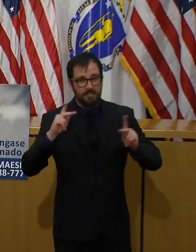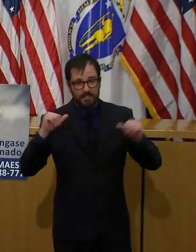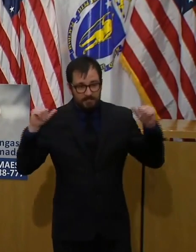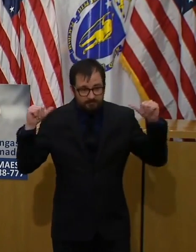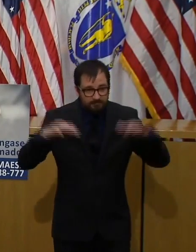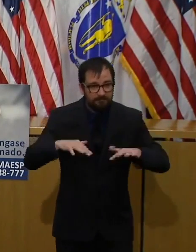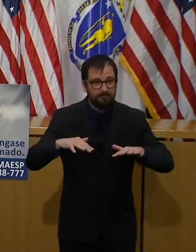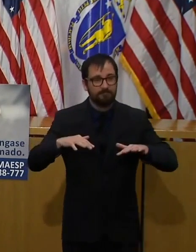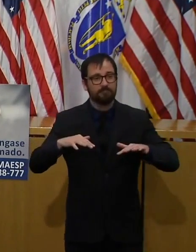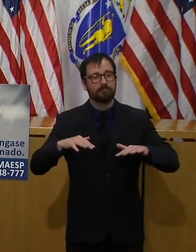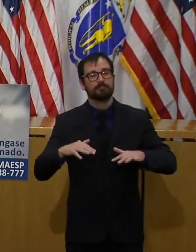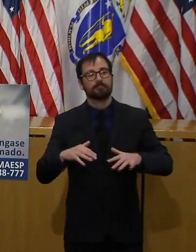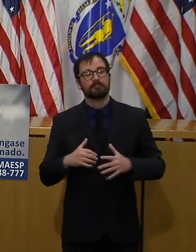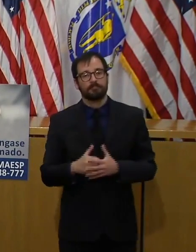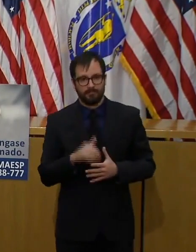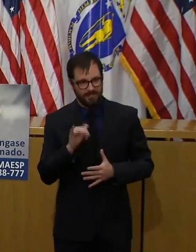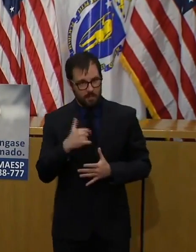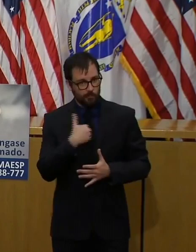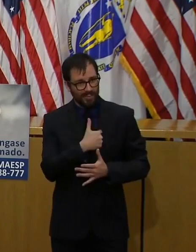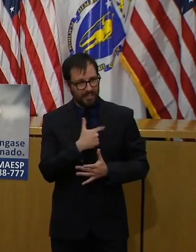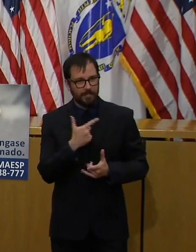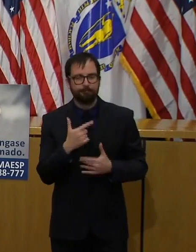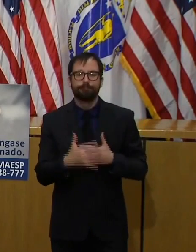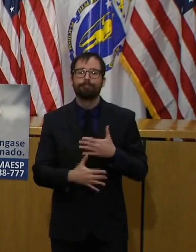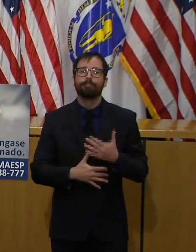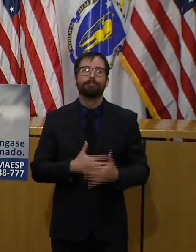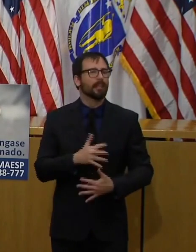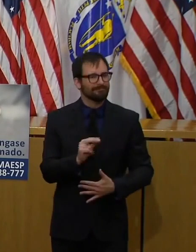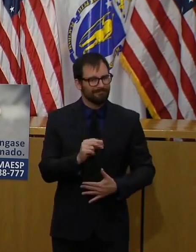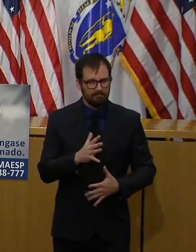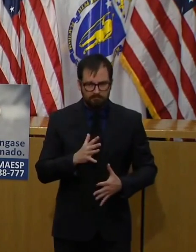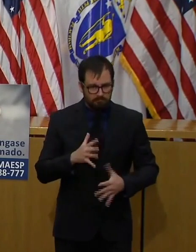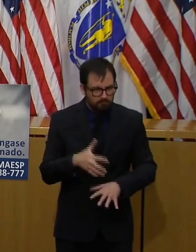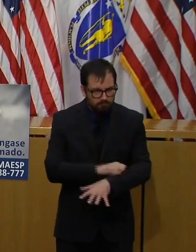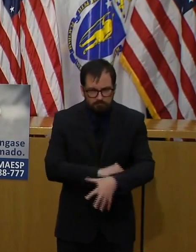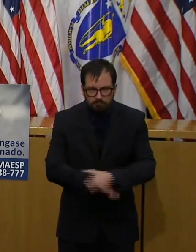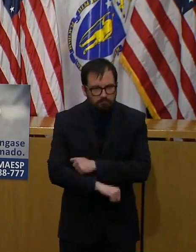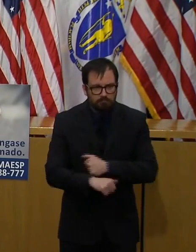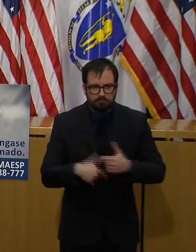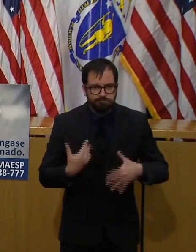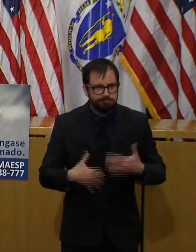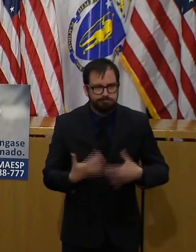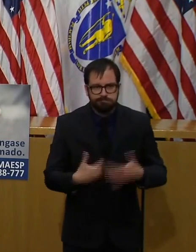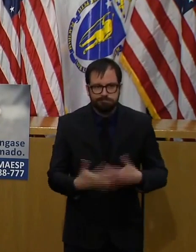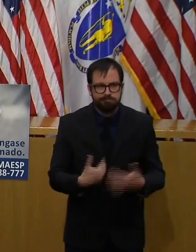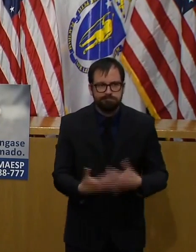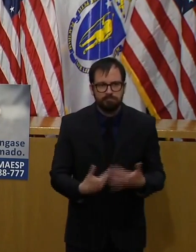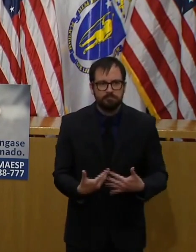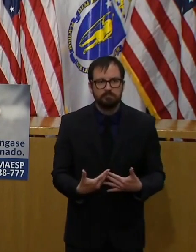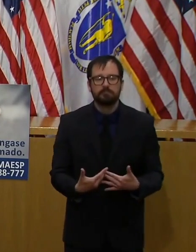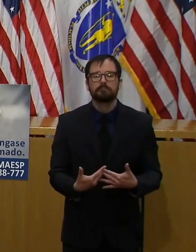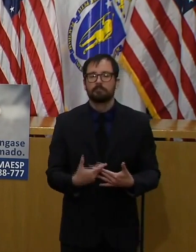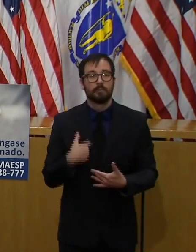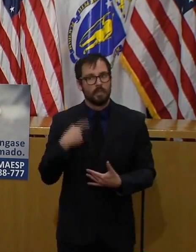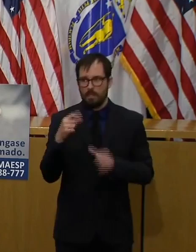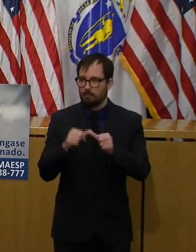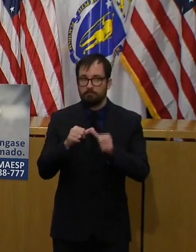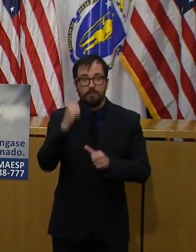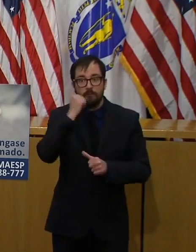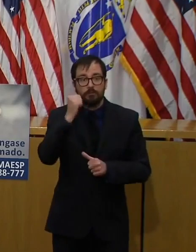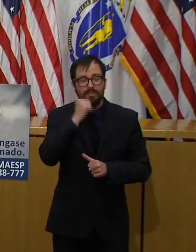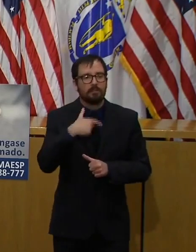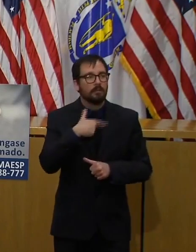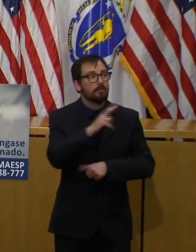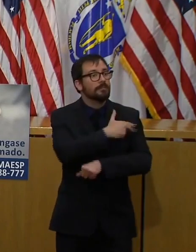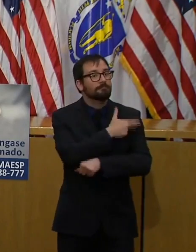was going on every day and get to the point where we got daily reporting on ICUs and hospital beds generally, is to make